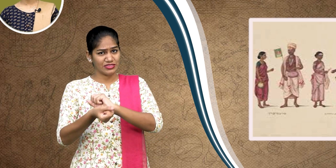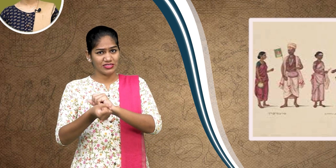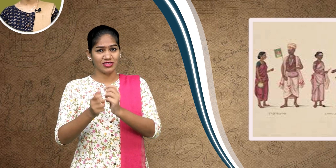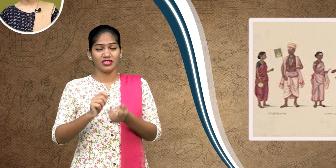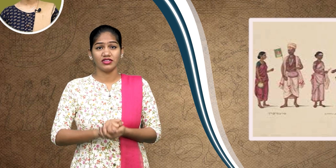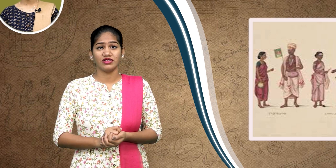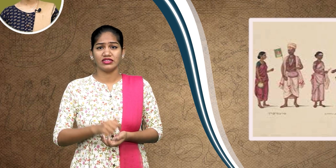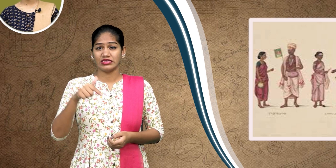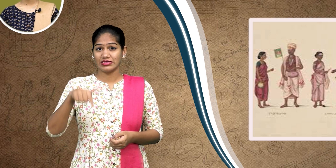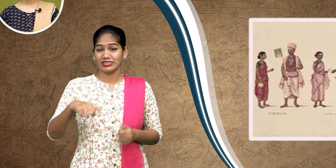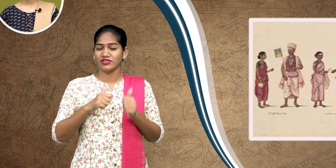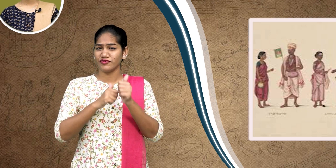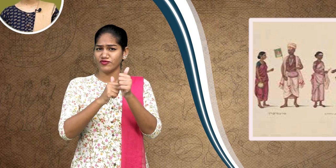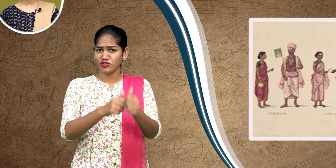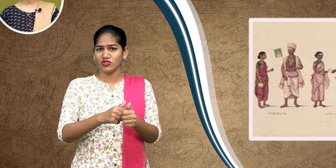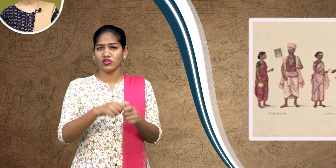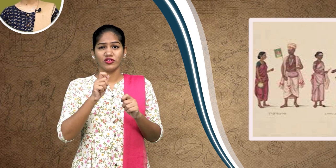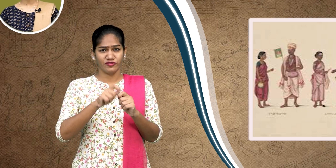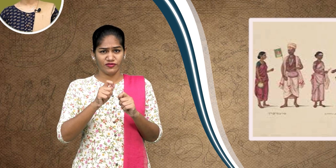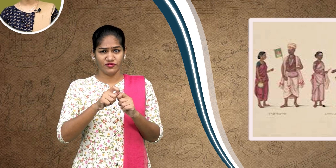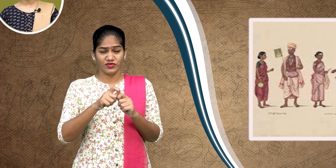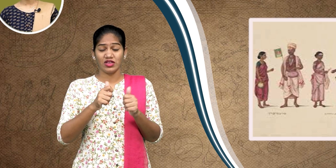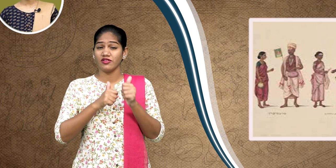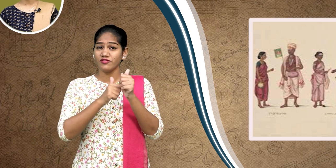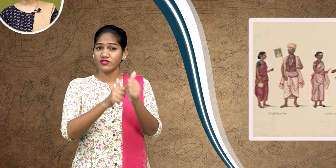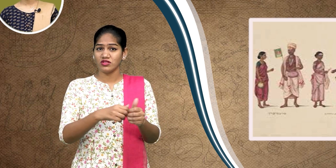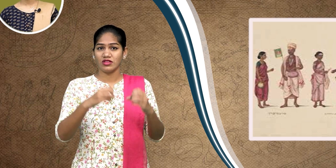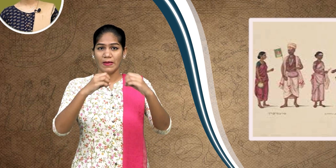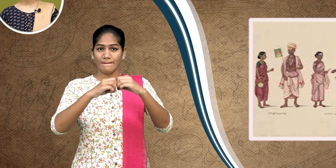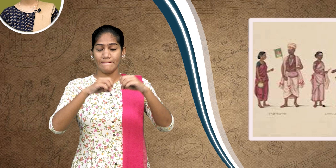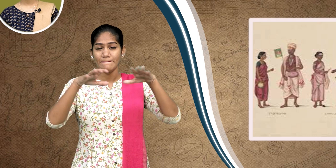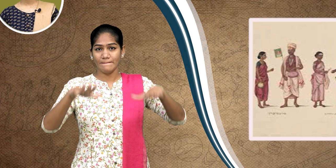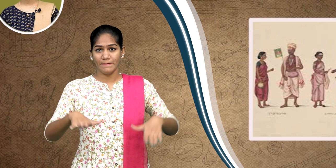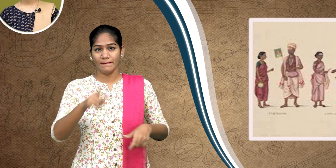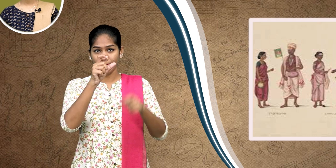the following practices were followed by the British.